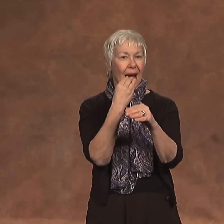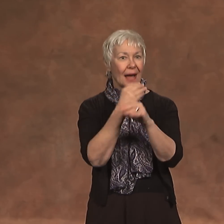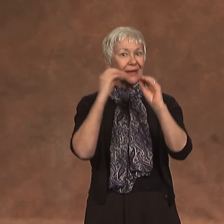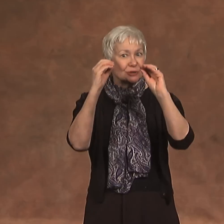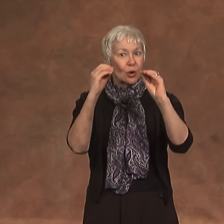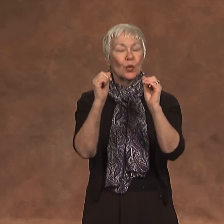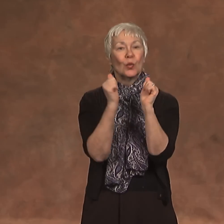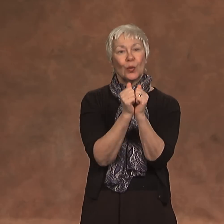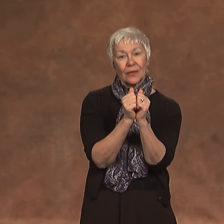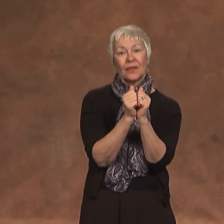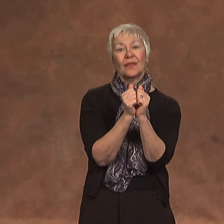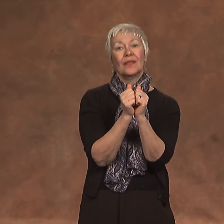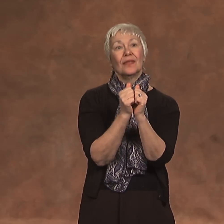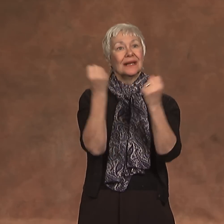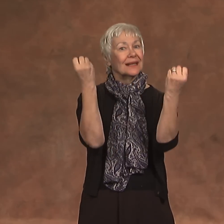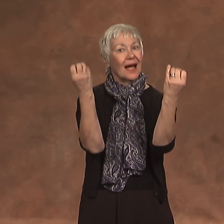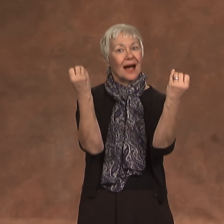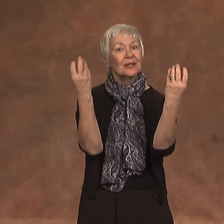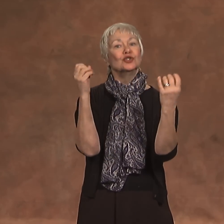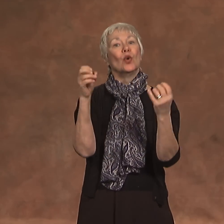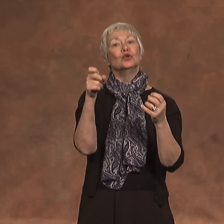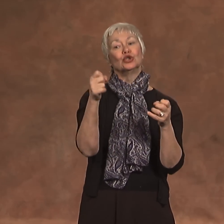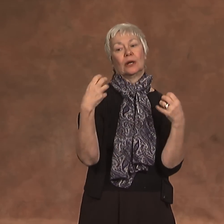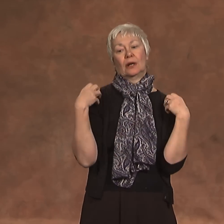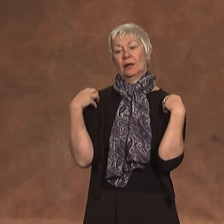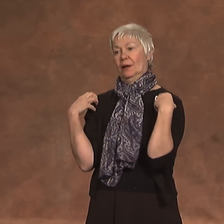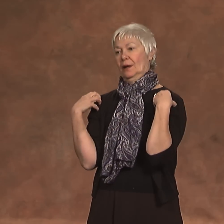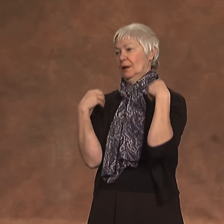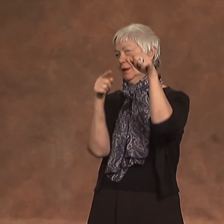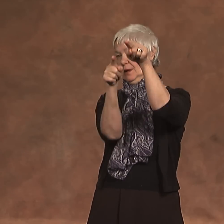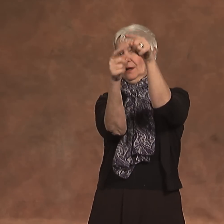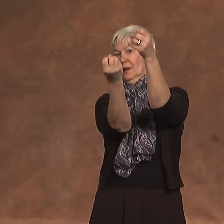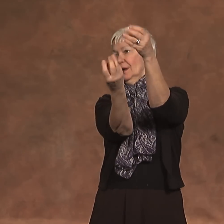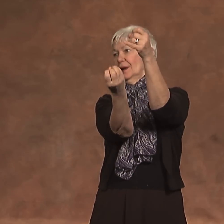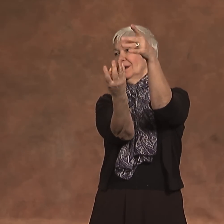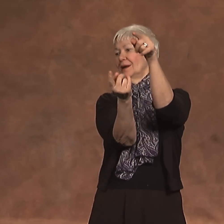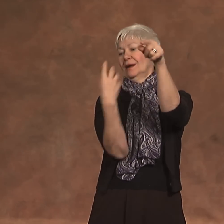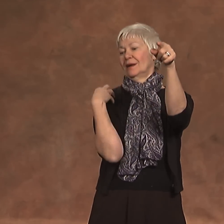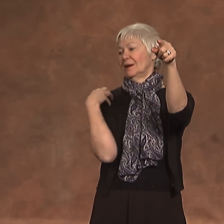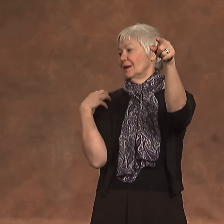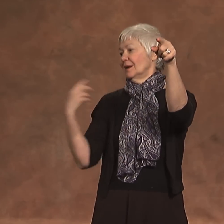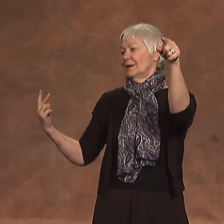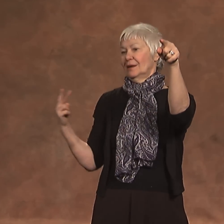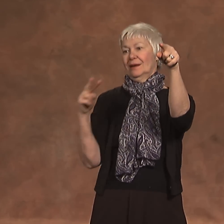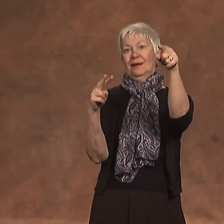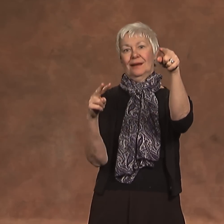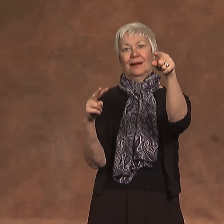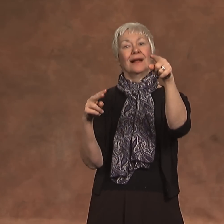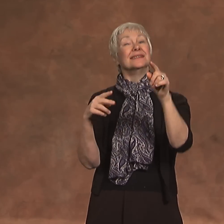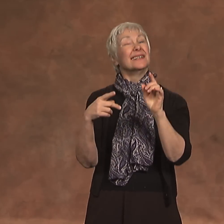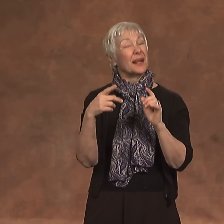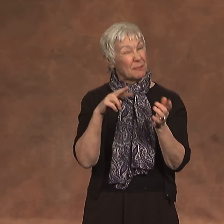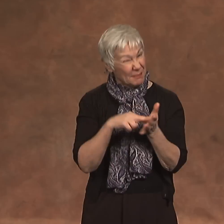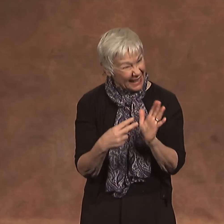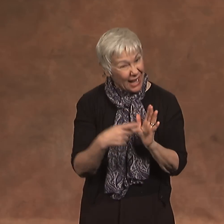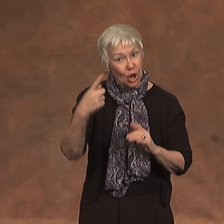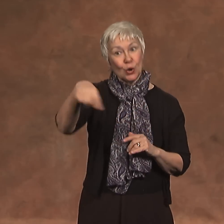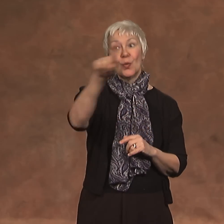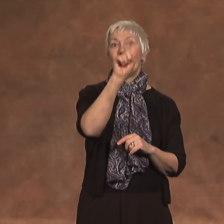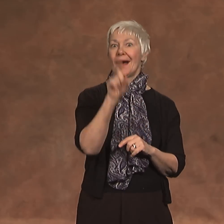what teachers need to be doing to ensure that students have access. You shift your body and your gaze to check on your